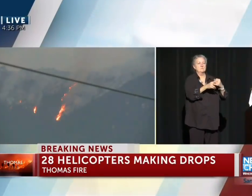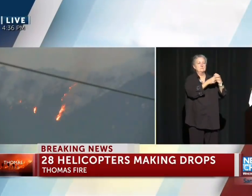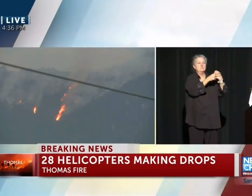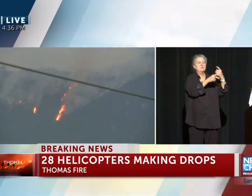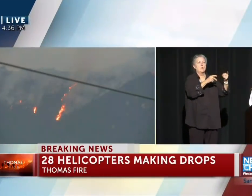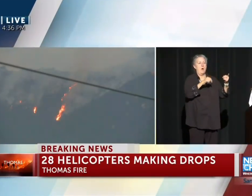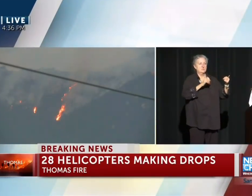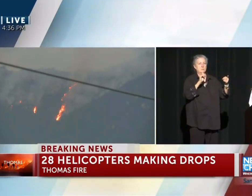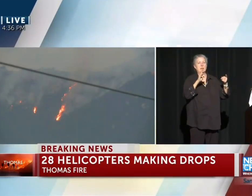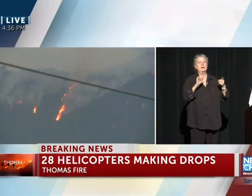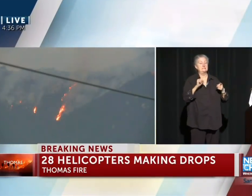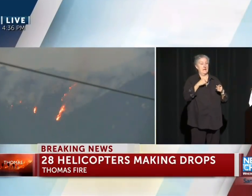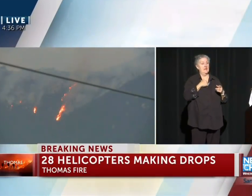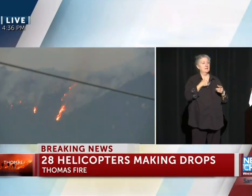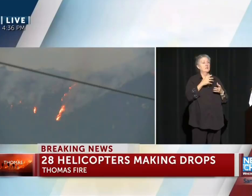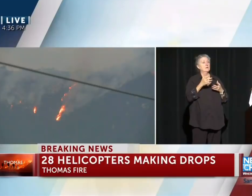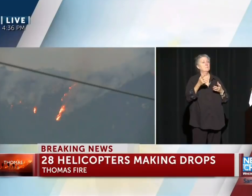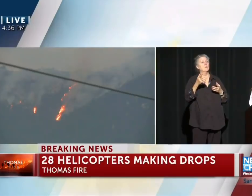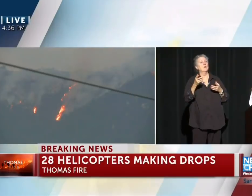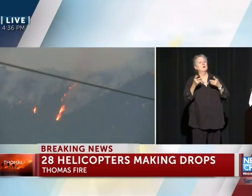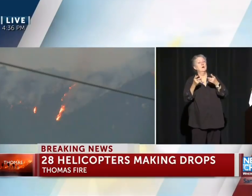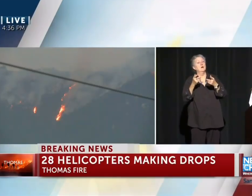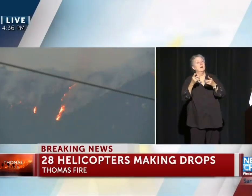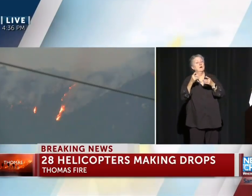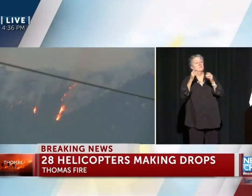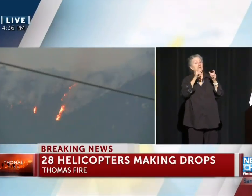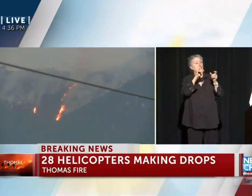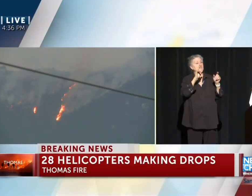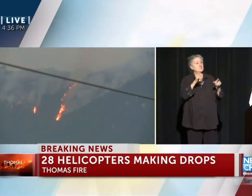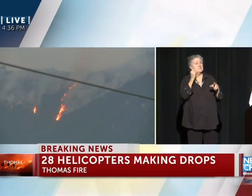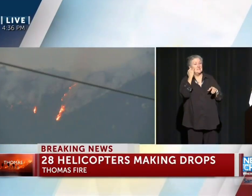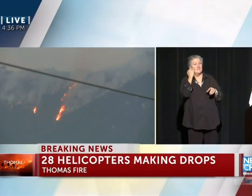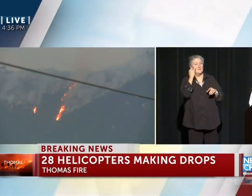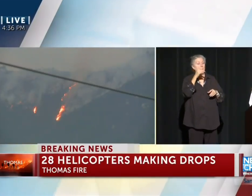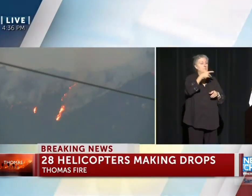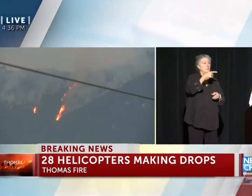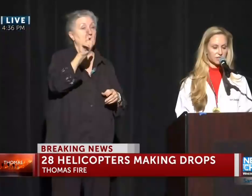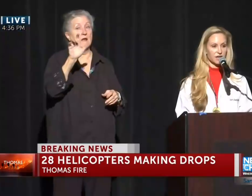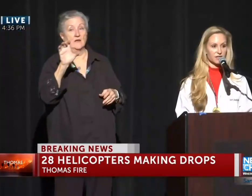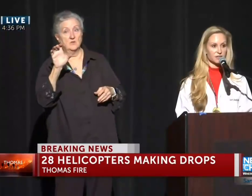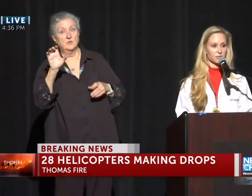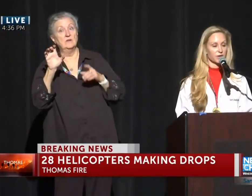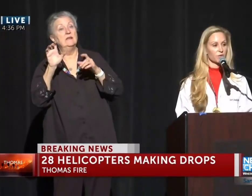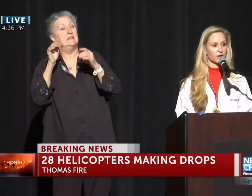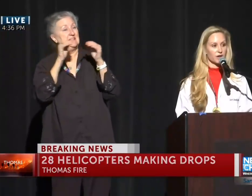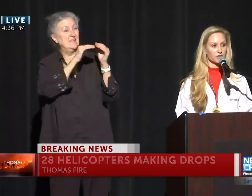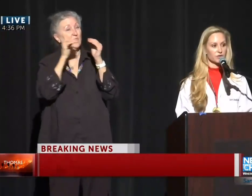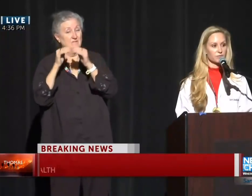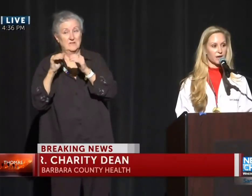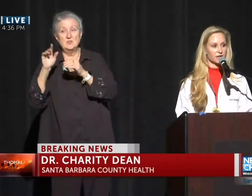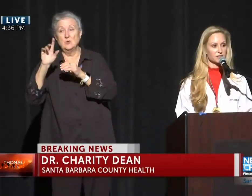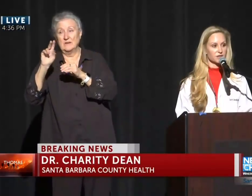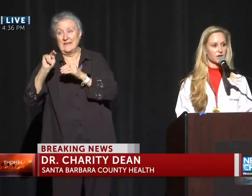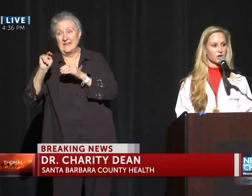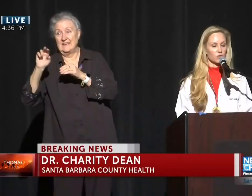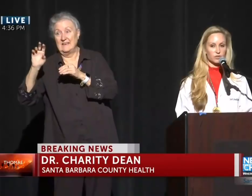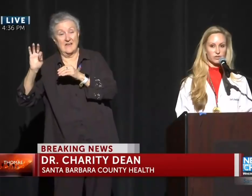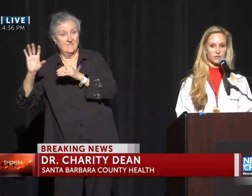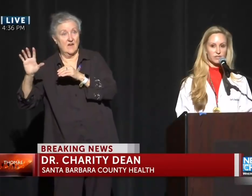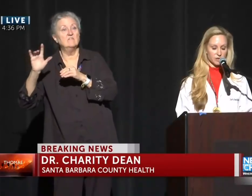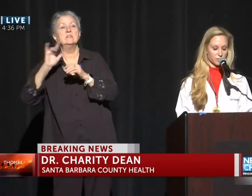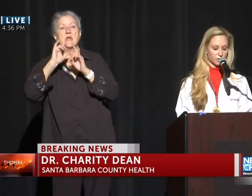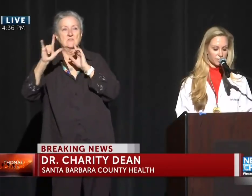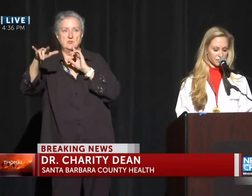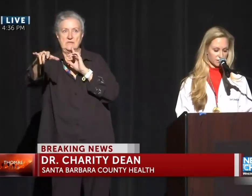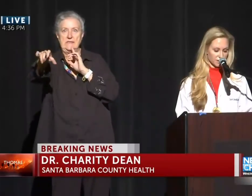a number of questions if a P100 is equivalent to an N95, and the answer is yes. A P100 mask